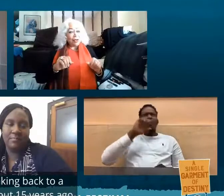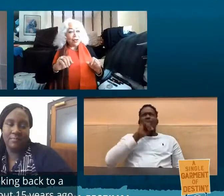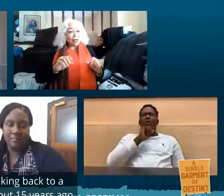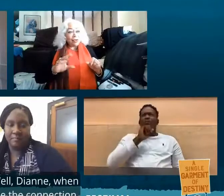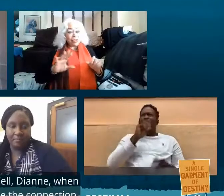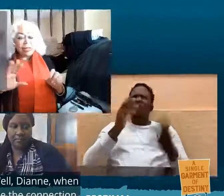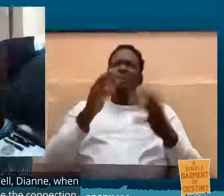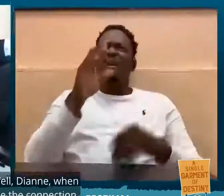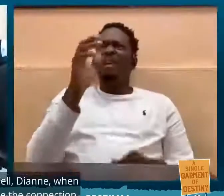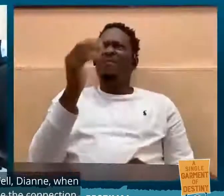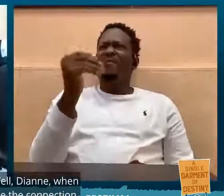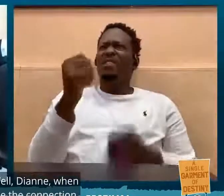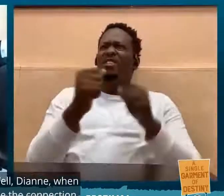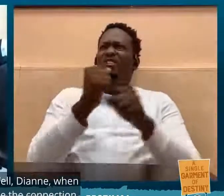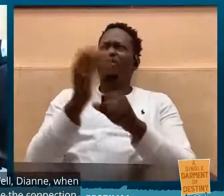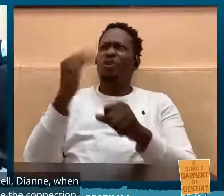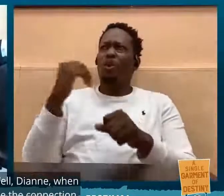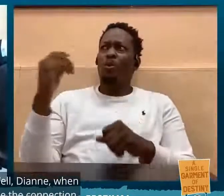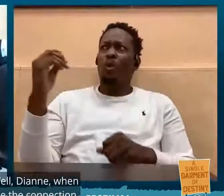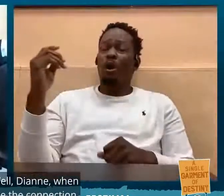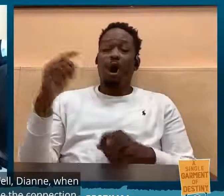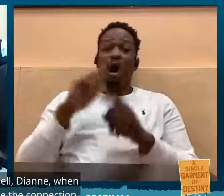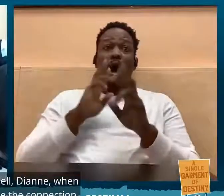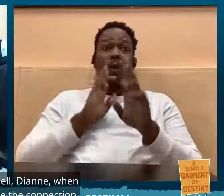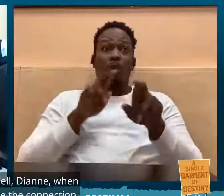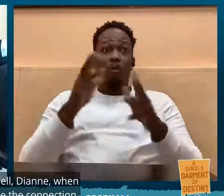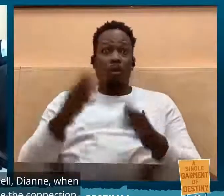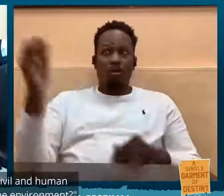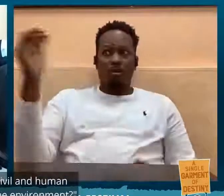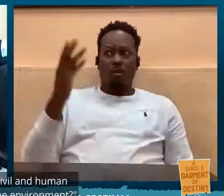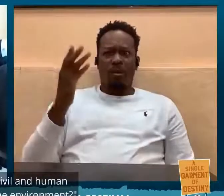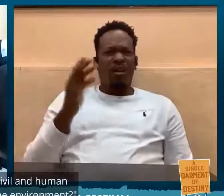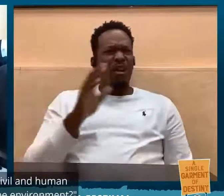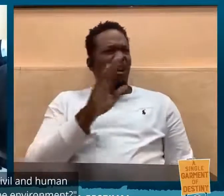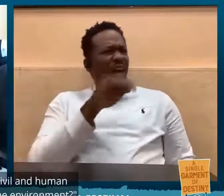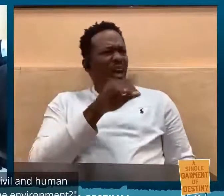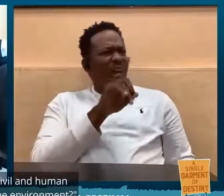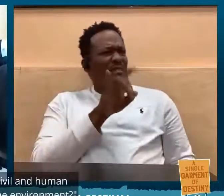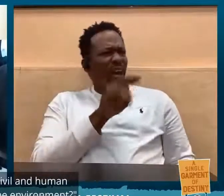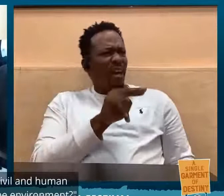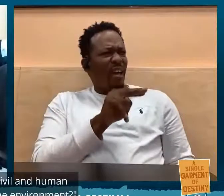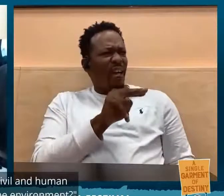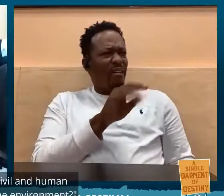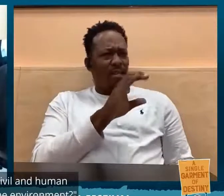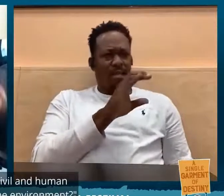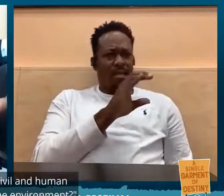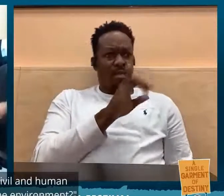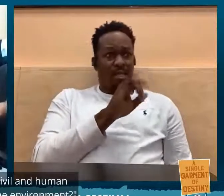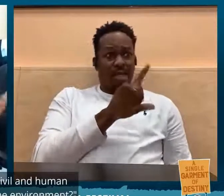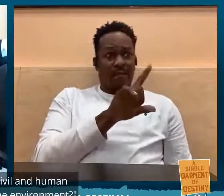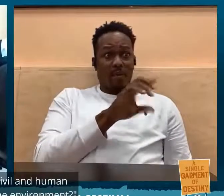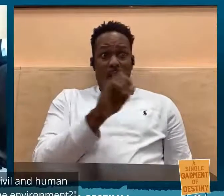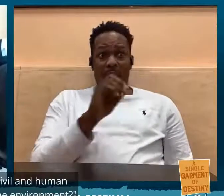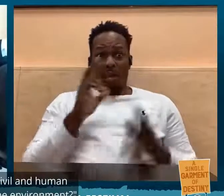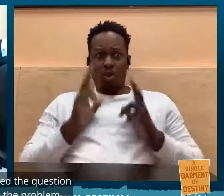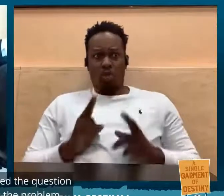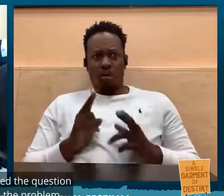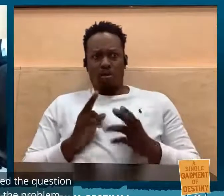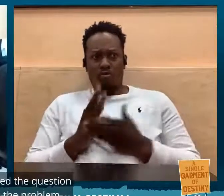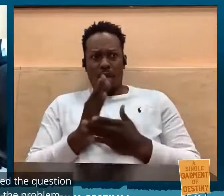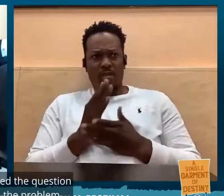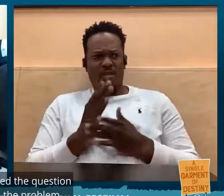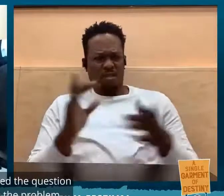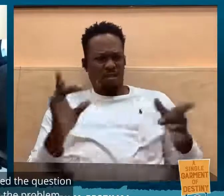ago who said, well, Diane, when did you make the connection between civil and human rights and the environment?